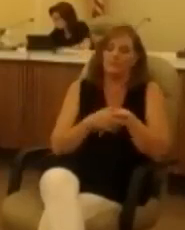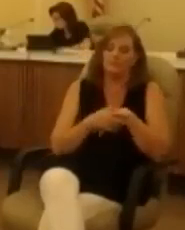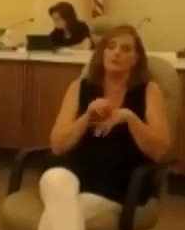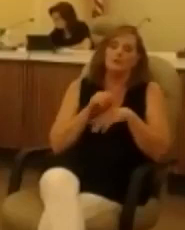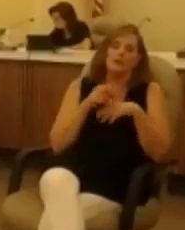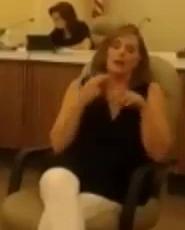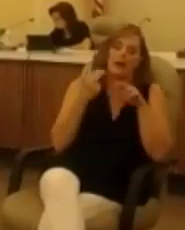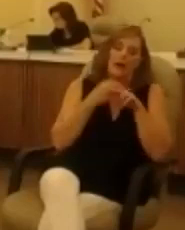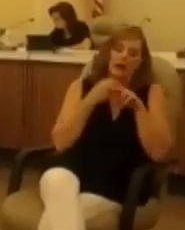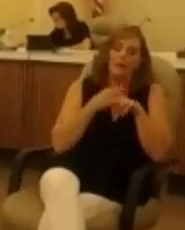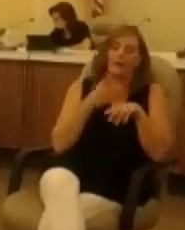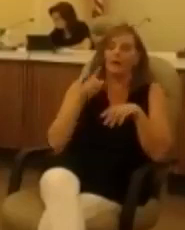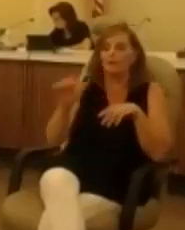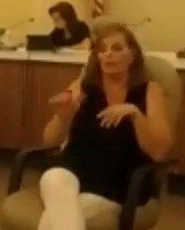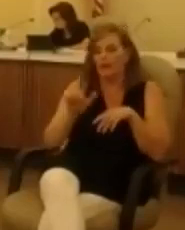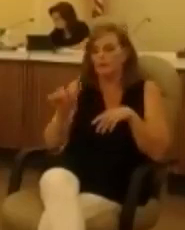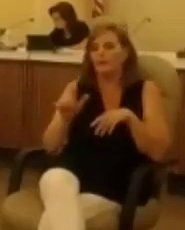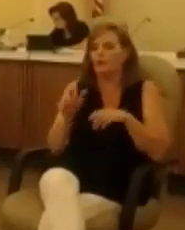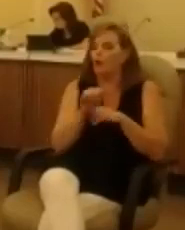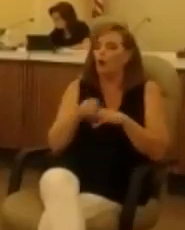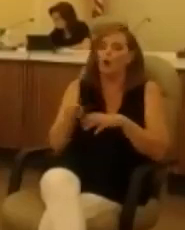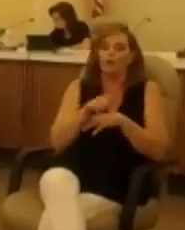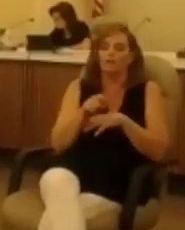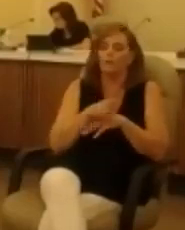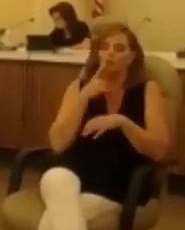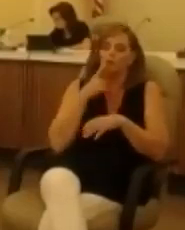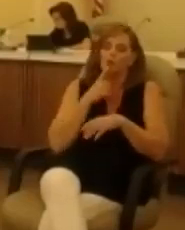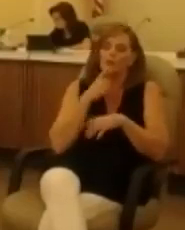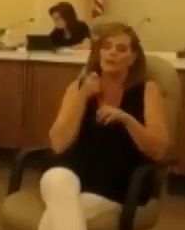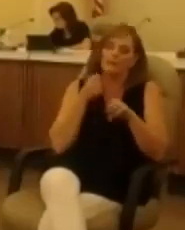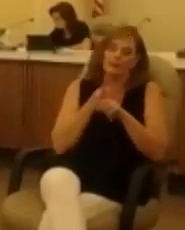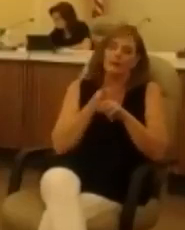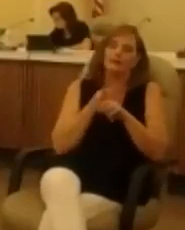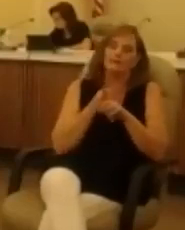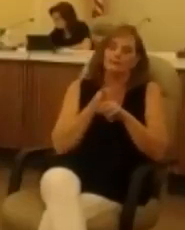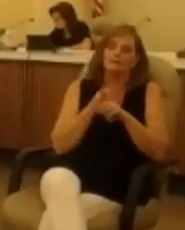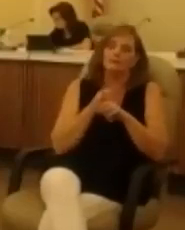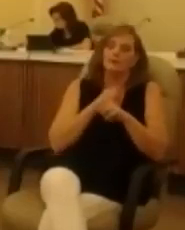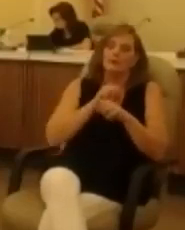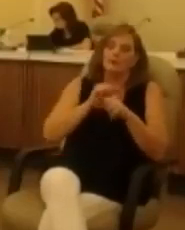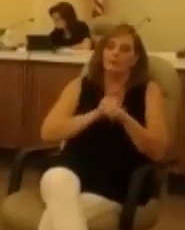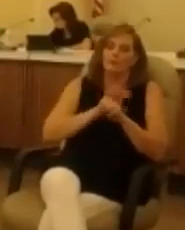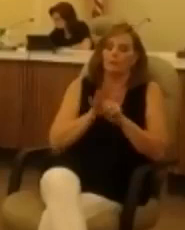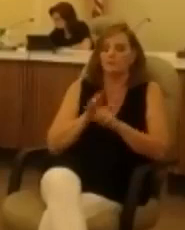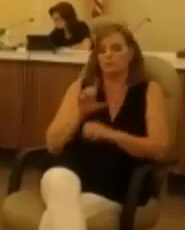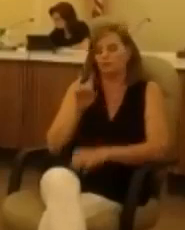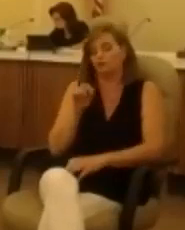library, and general funds are all affected by COVID. The drainage fund is not.